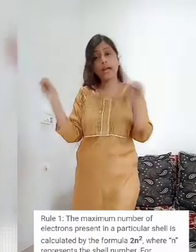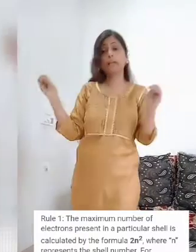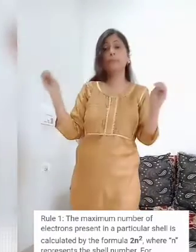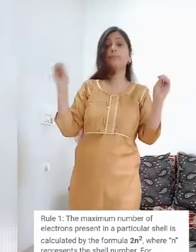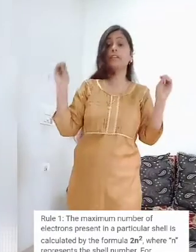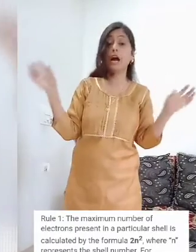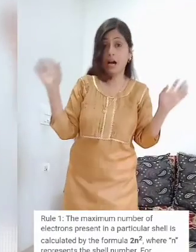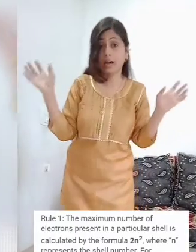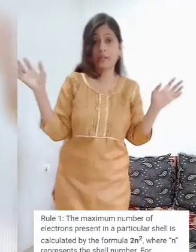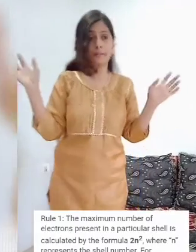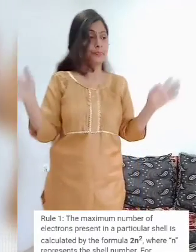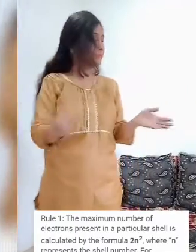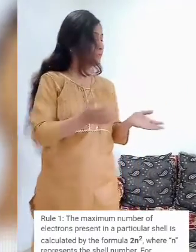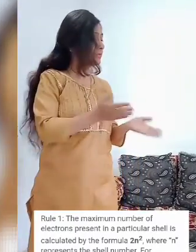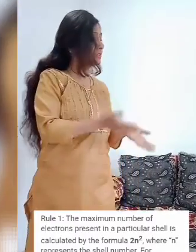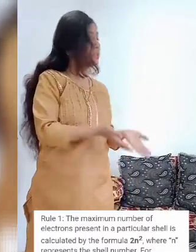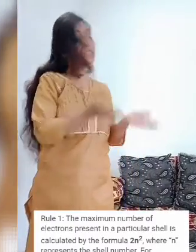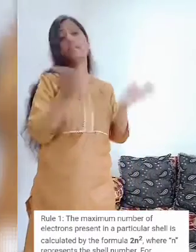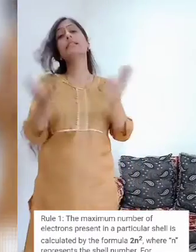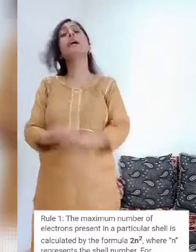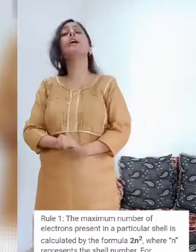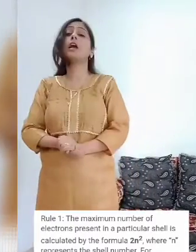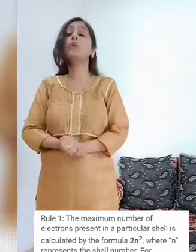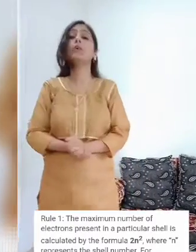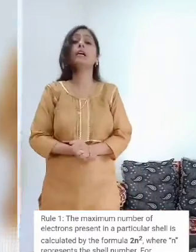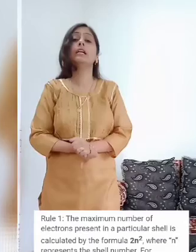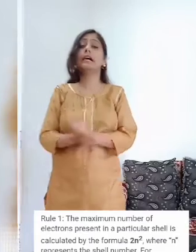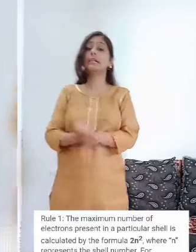atom we are discuss now, that is